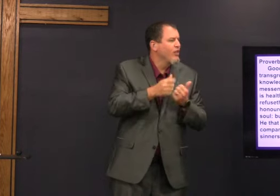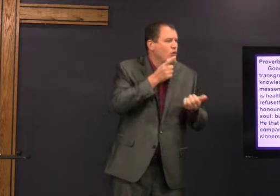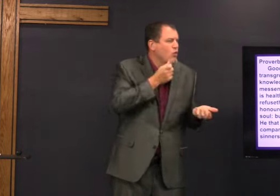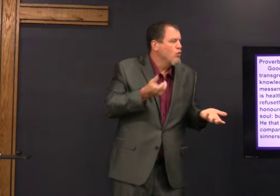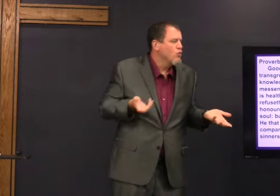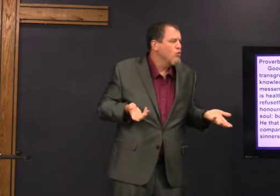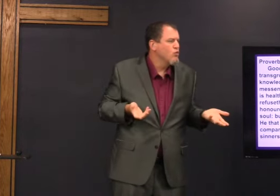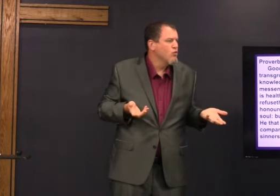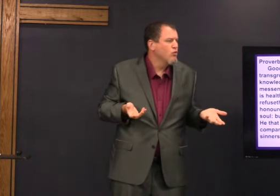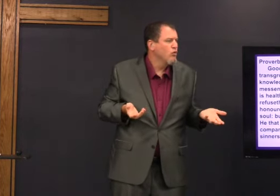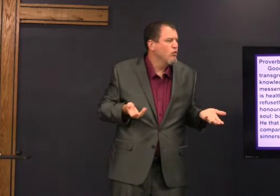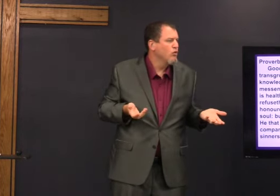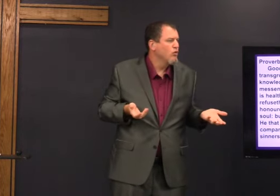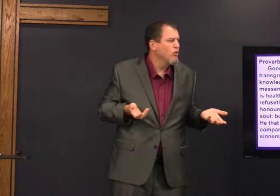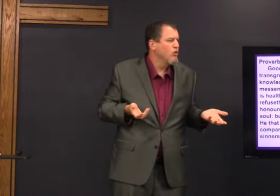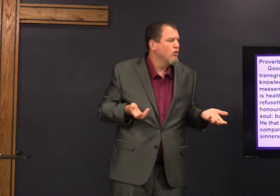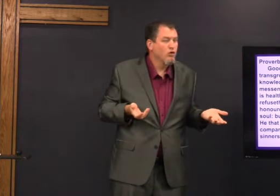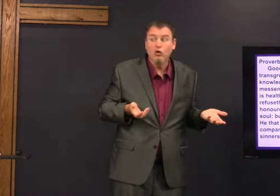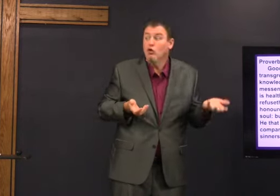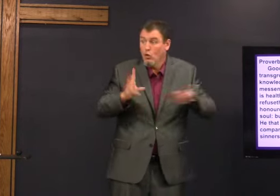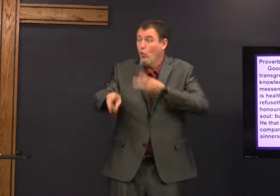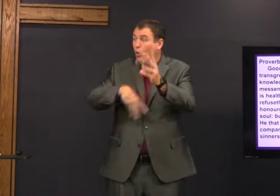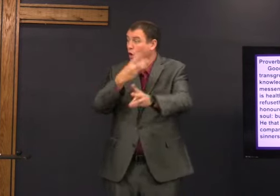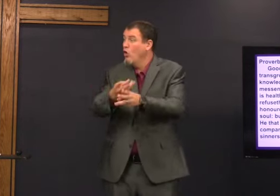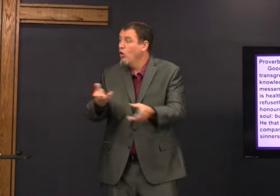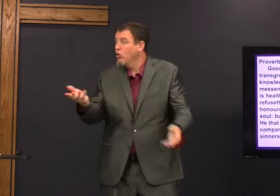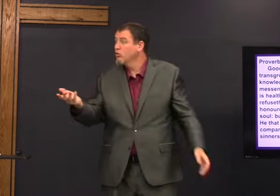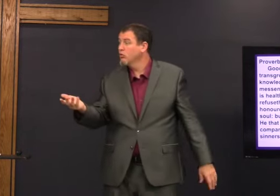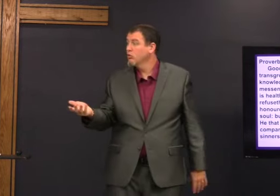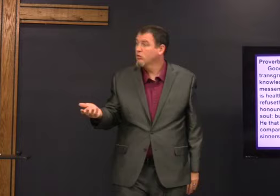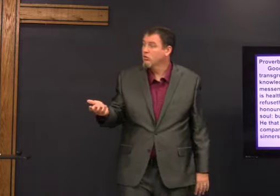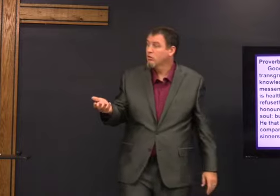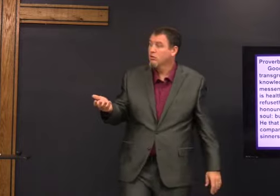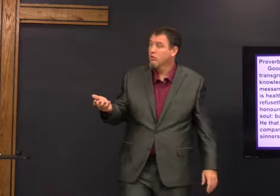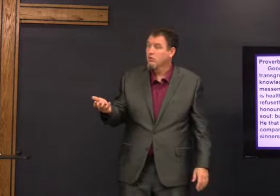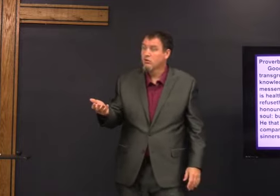Who am I dealing with? For the world.